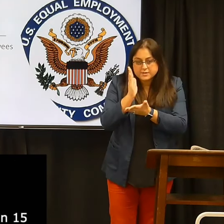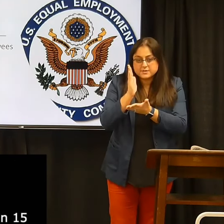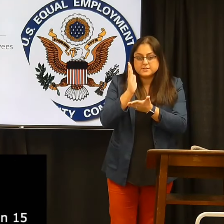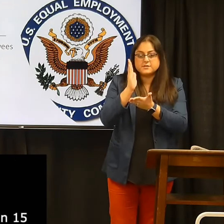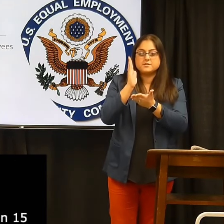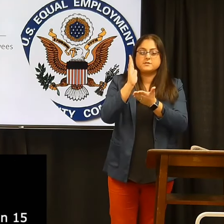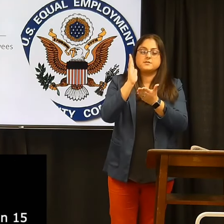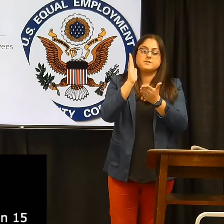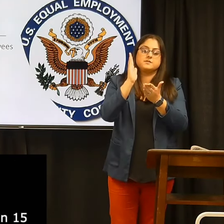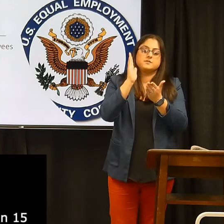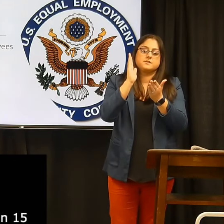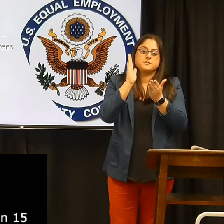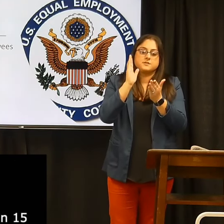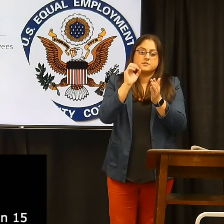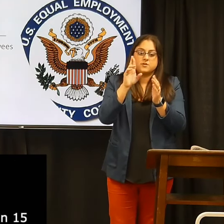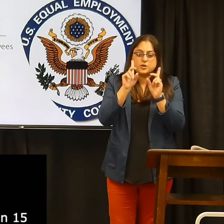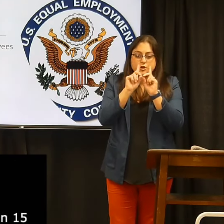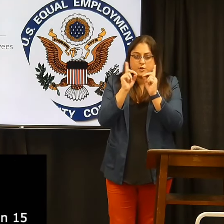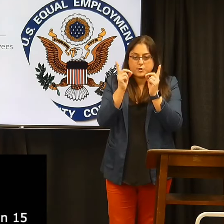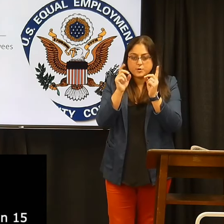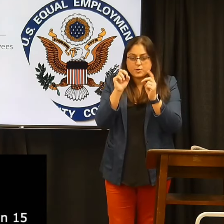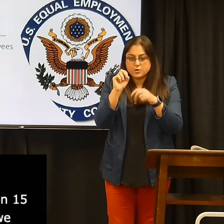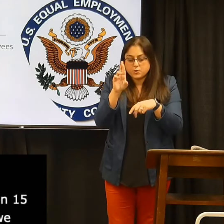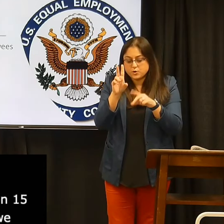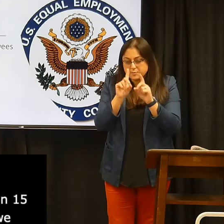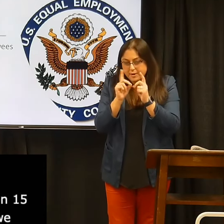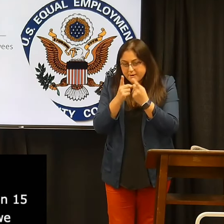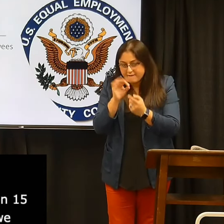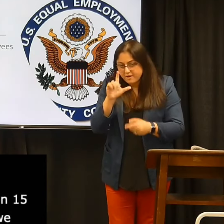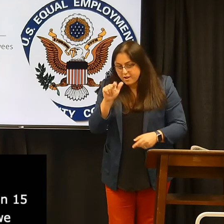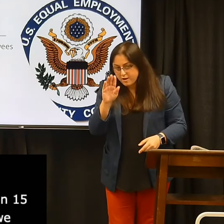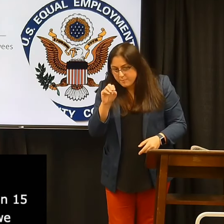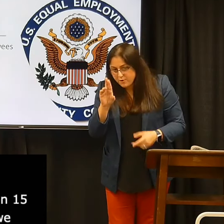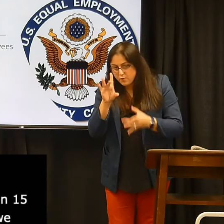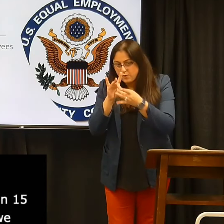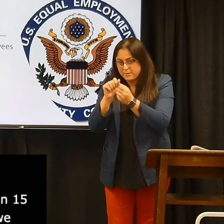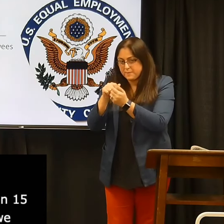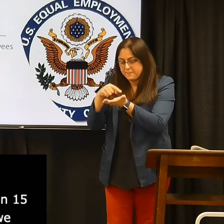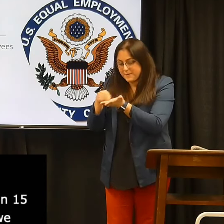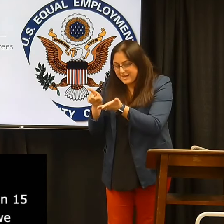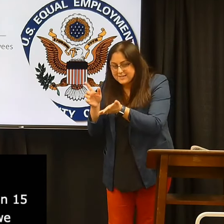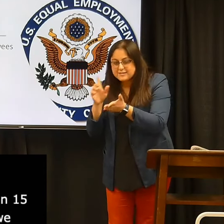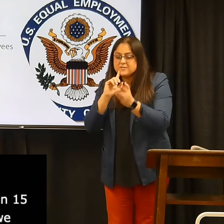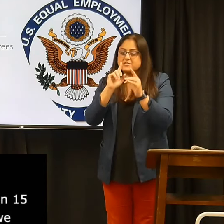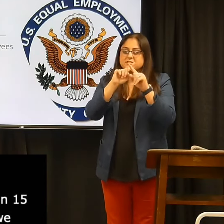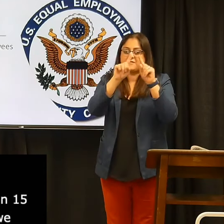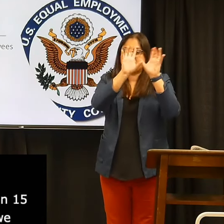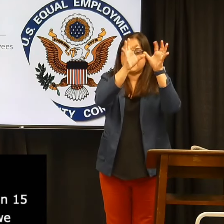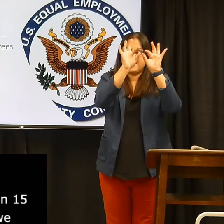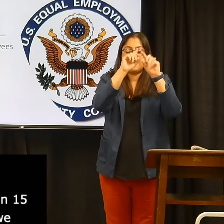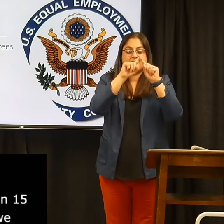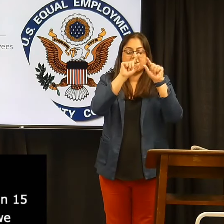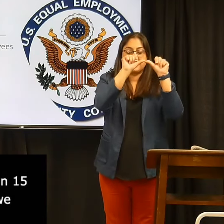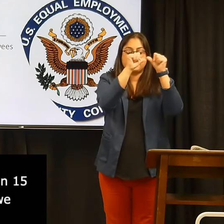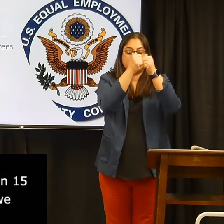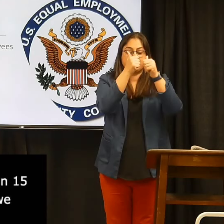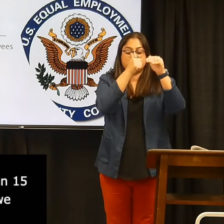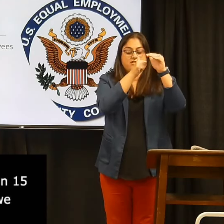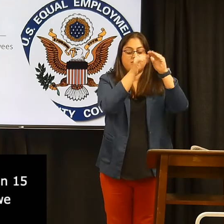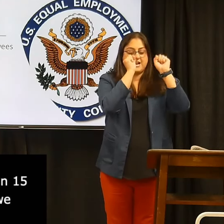If they have less than 15, then they'll go through like human rights or the Department of Labor with regard to pay, depending on what it might